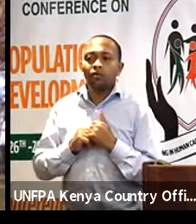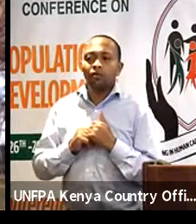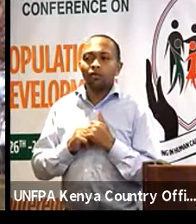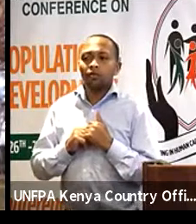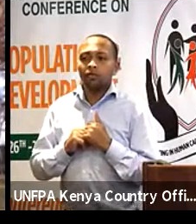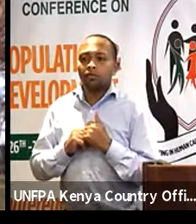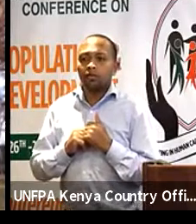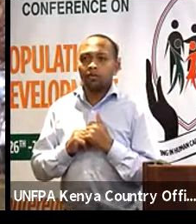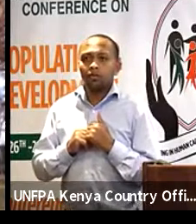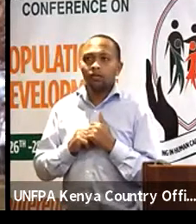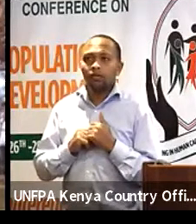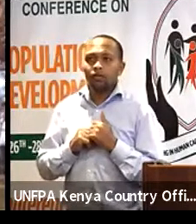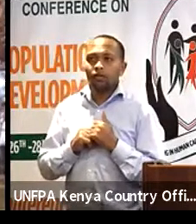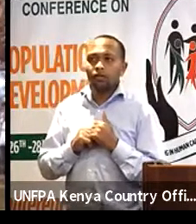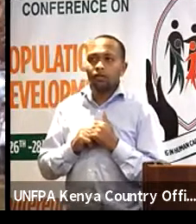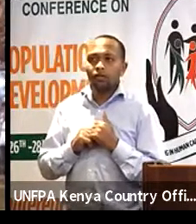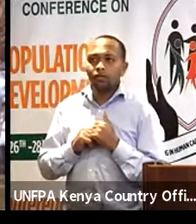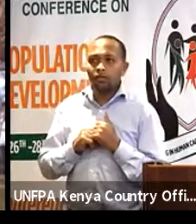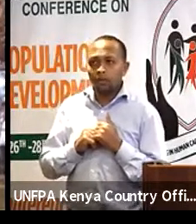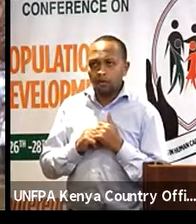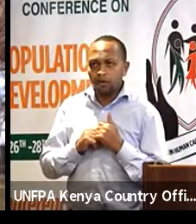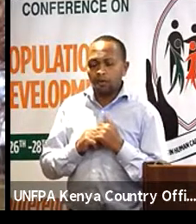Ken Lwaki.